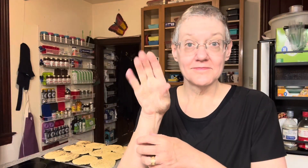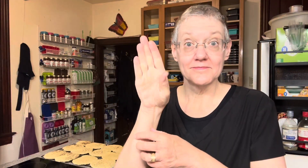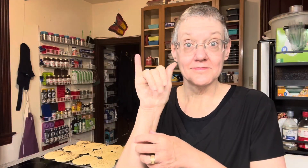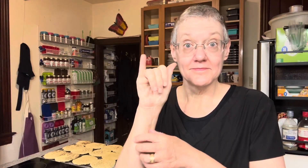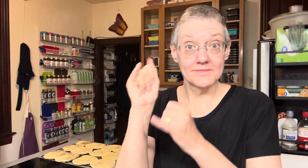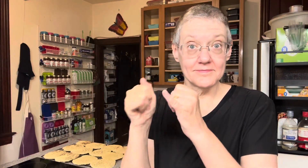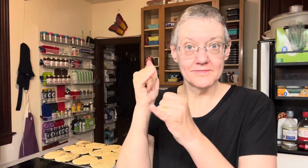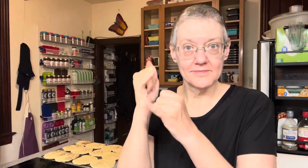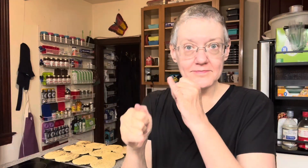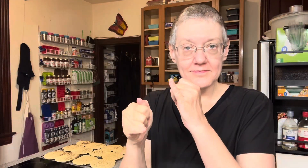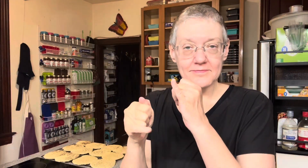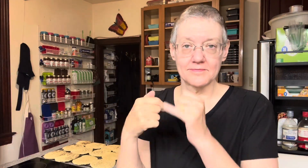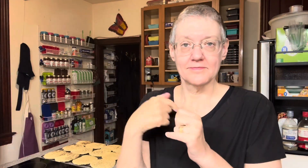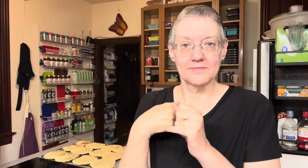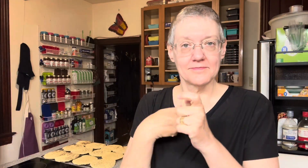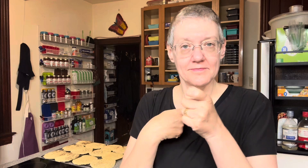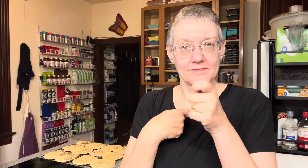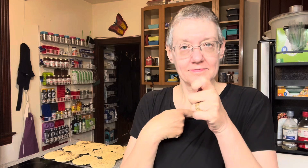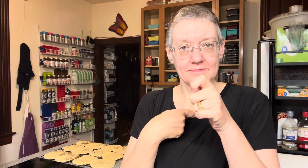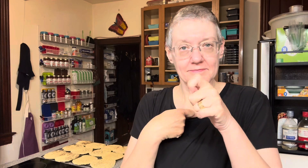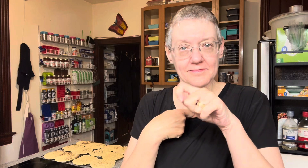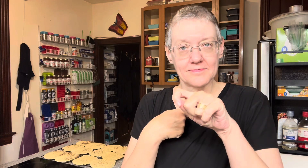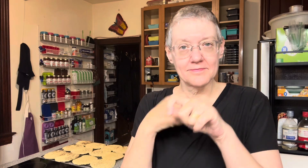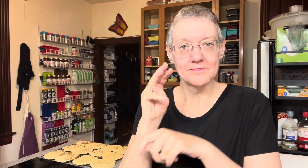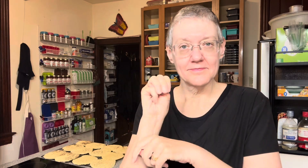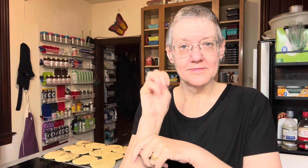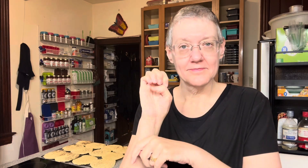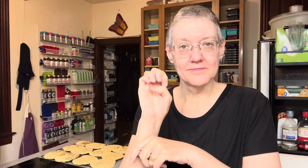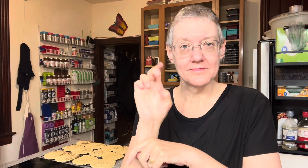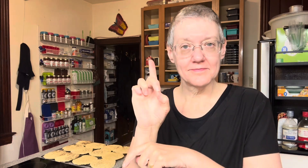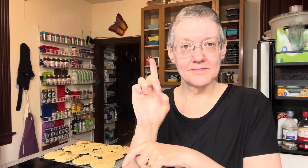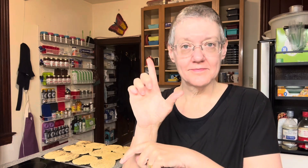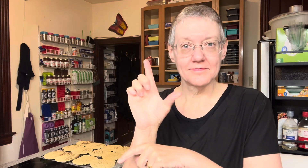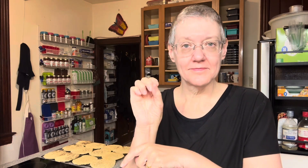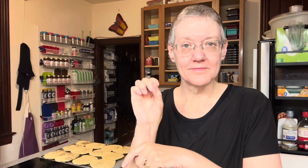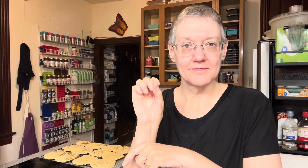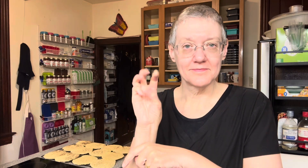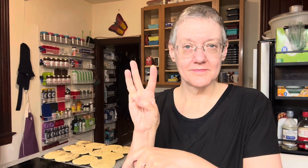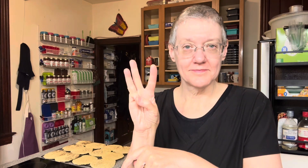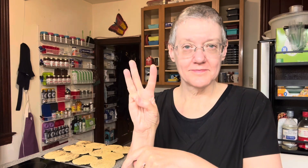You're going to need to adjust the heat as you go. By the end, it was turned all the way down to medium-low.